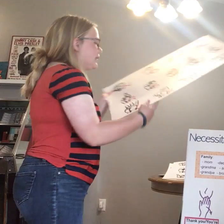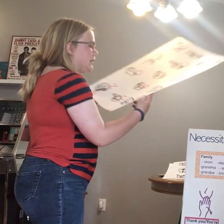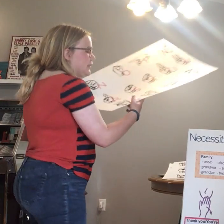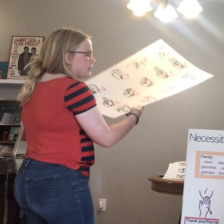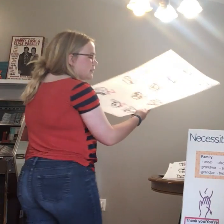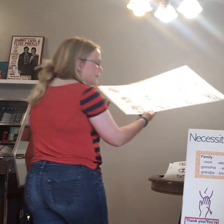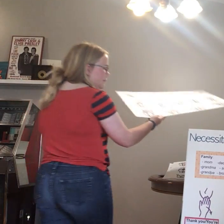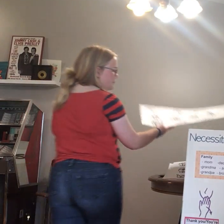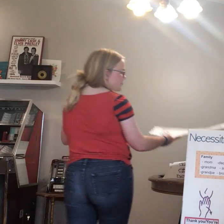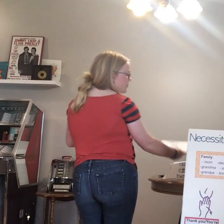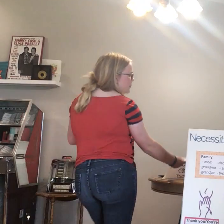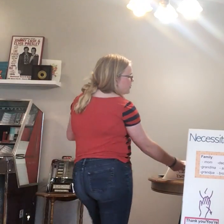Necessities.